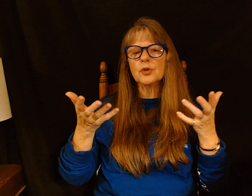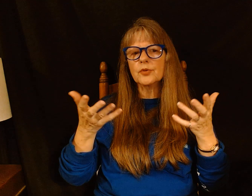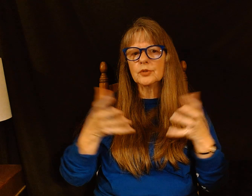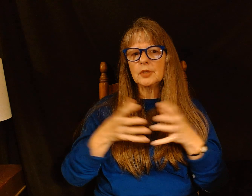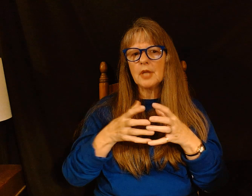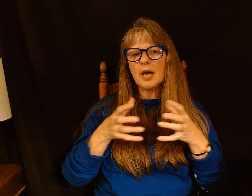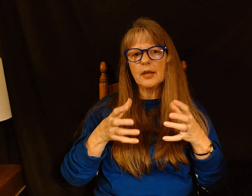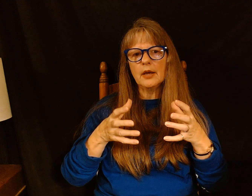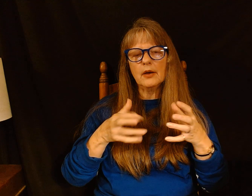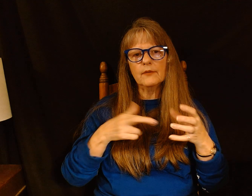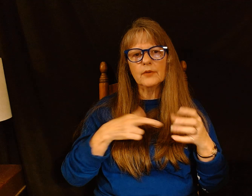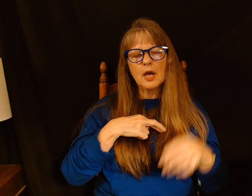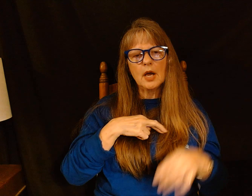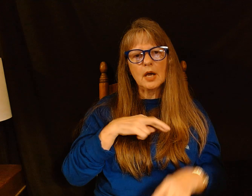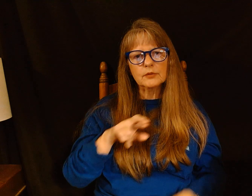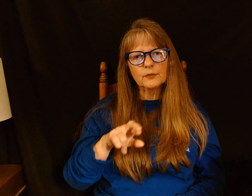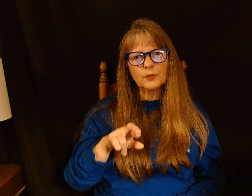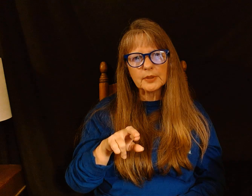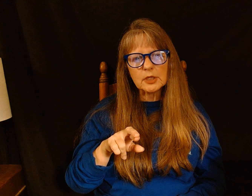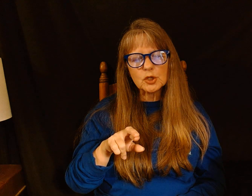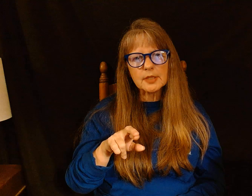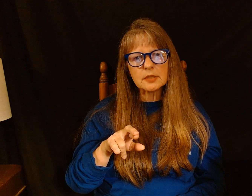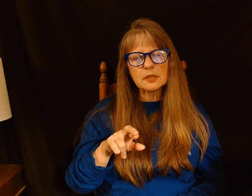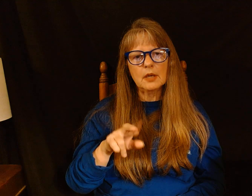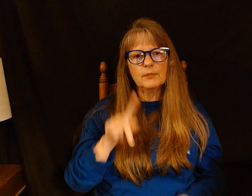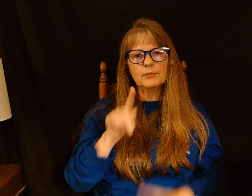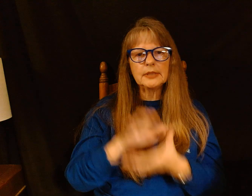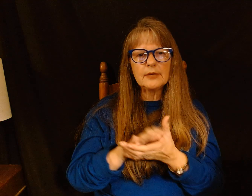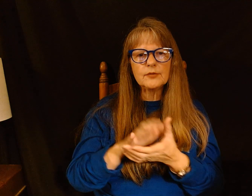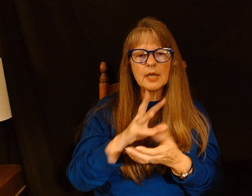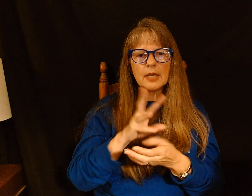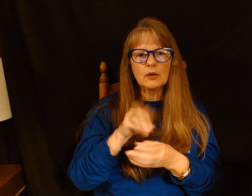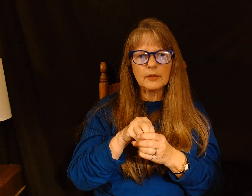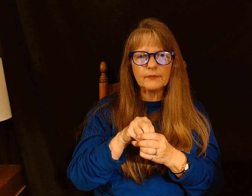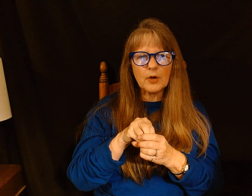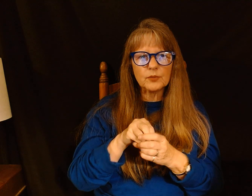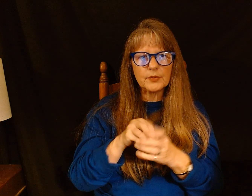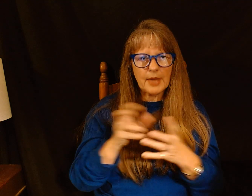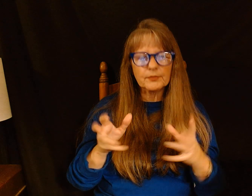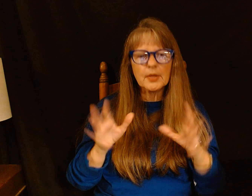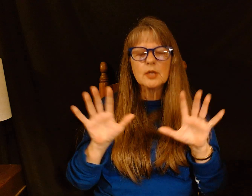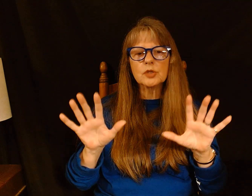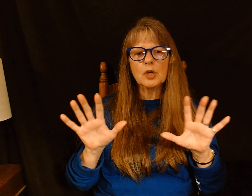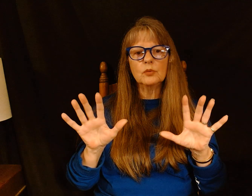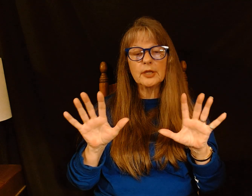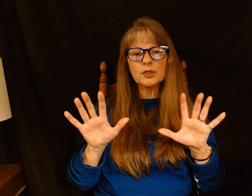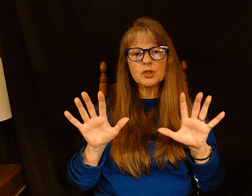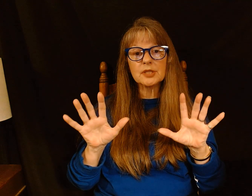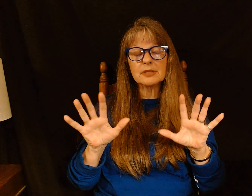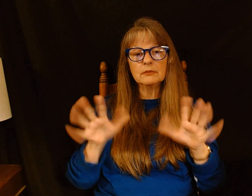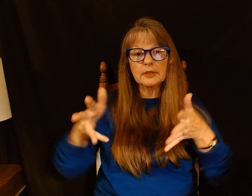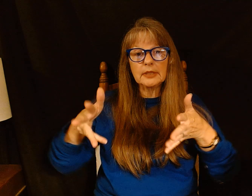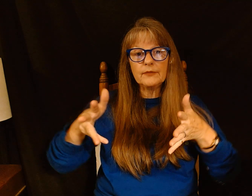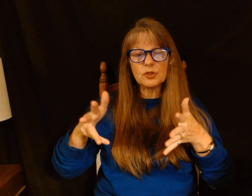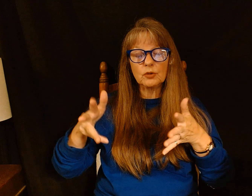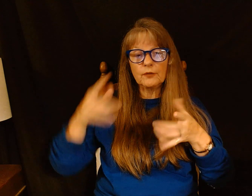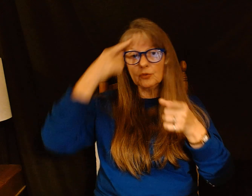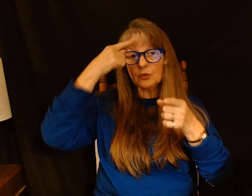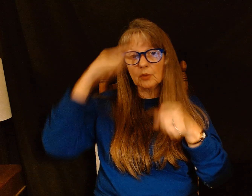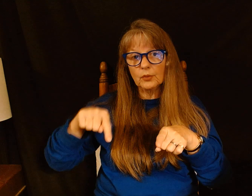there's a lot of different religious beliefs that are involved with that. So let's just leave it. So if you do